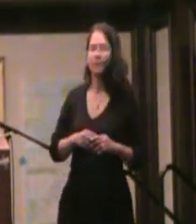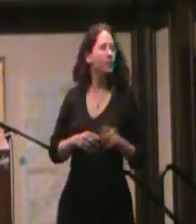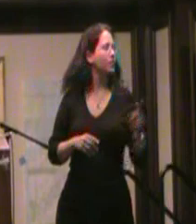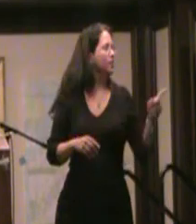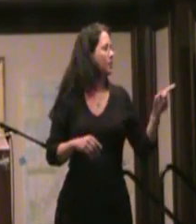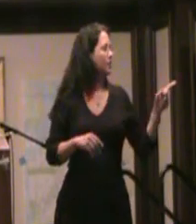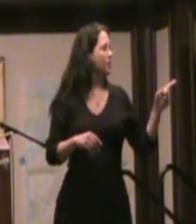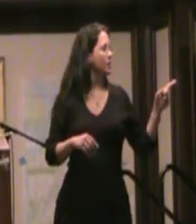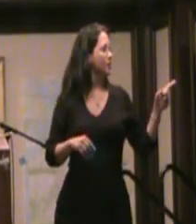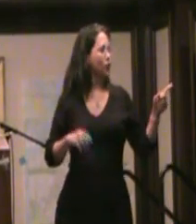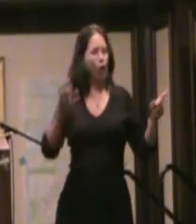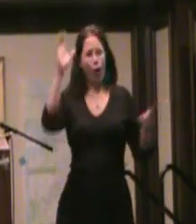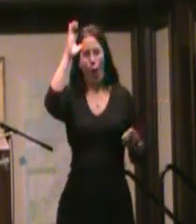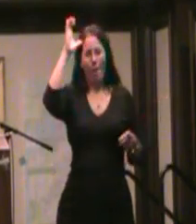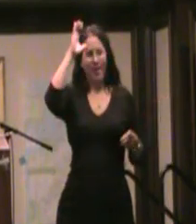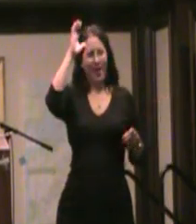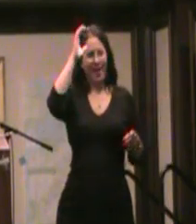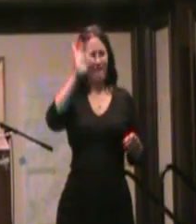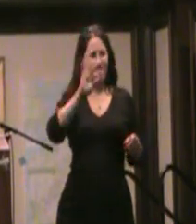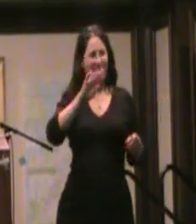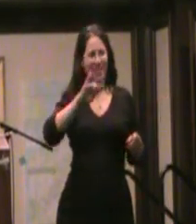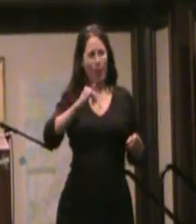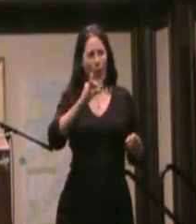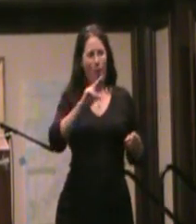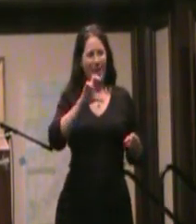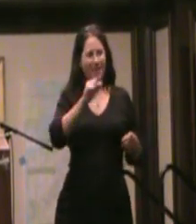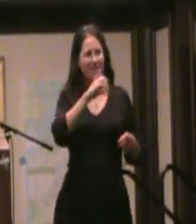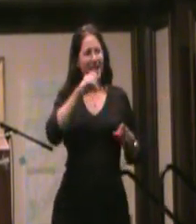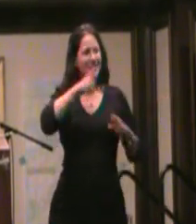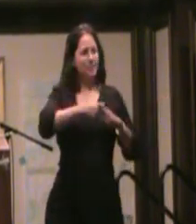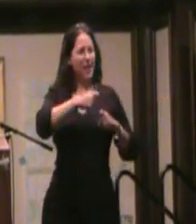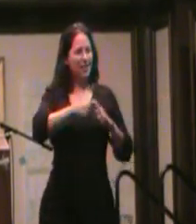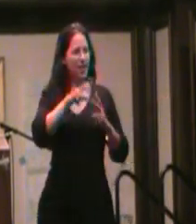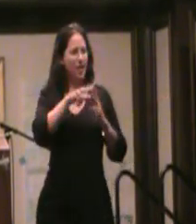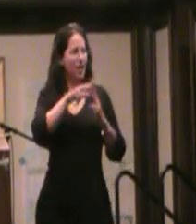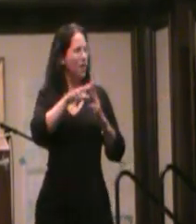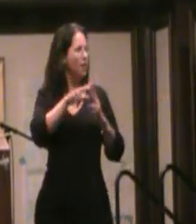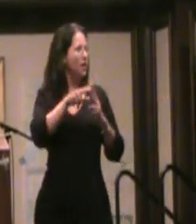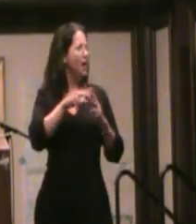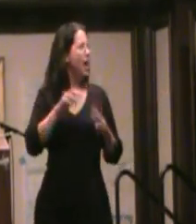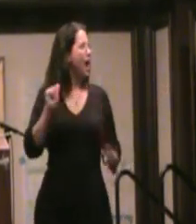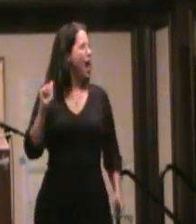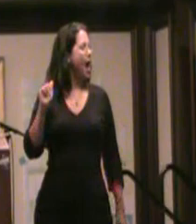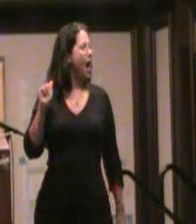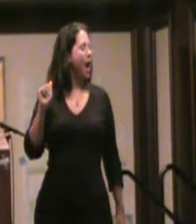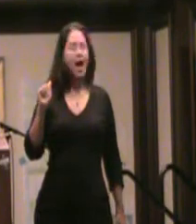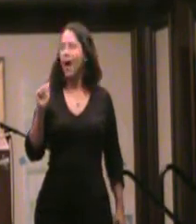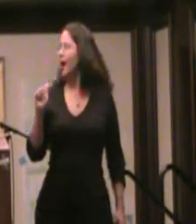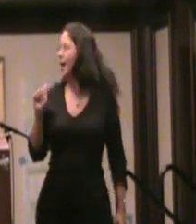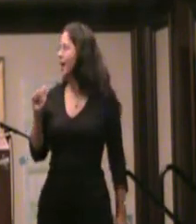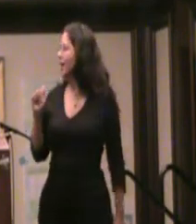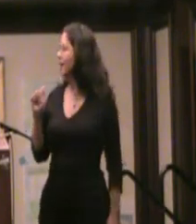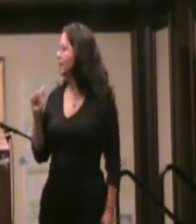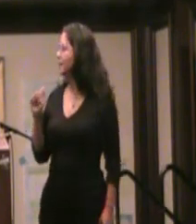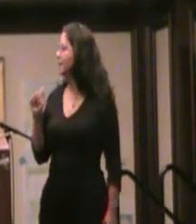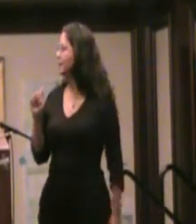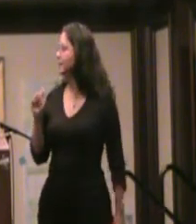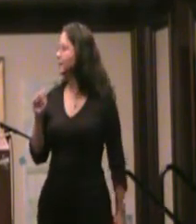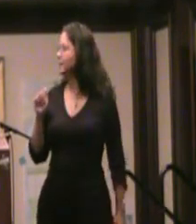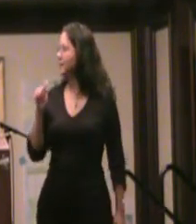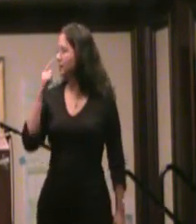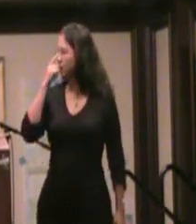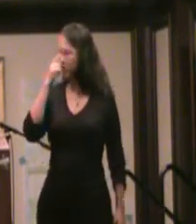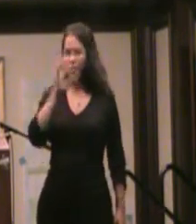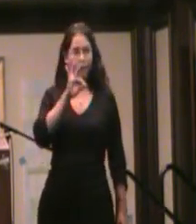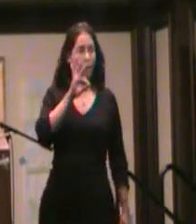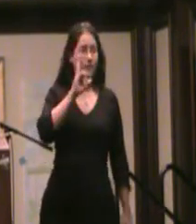Where? Frijoles in Colombia. And in España also? Just with a different stress. Instead